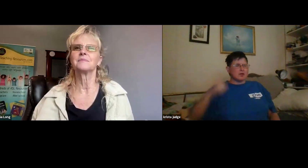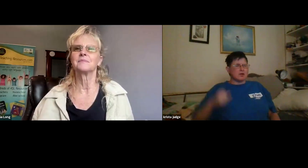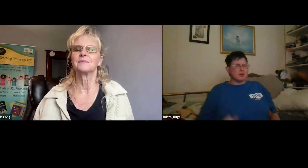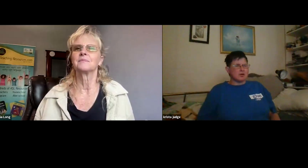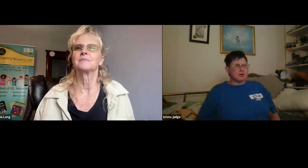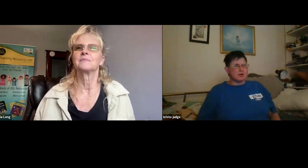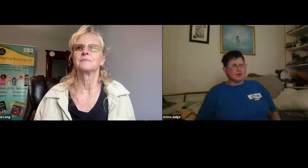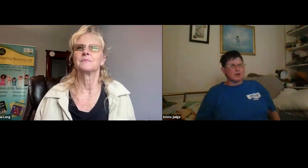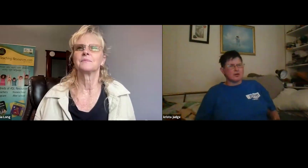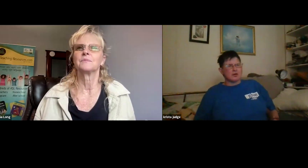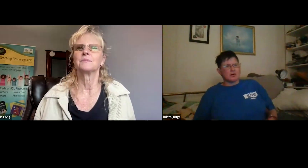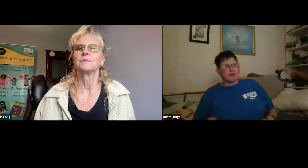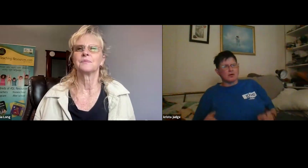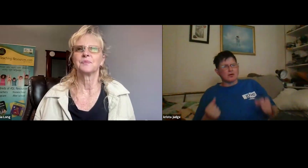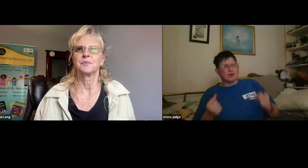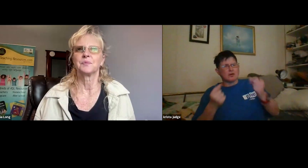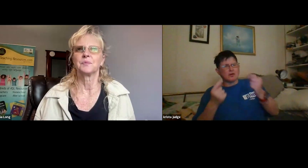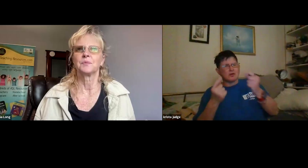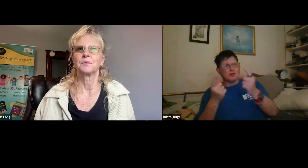Yesterday.